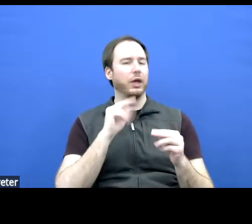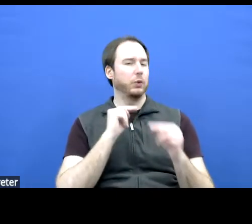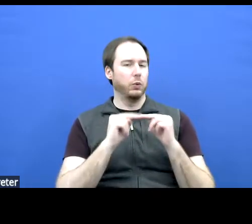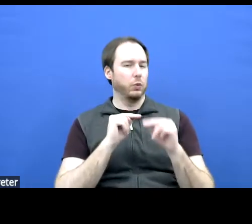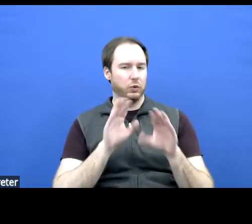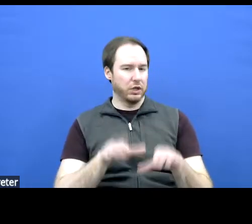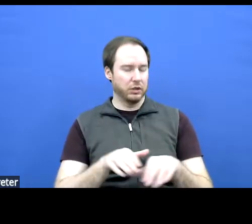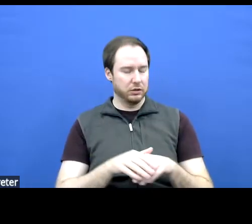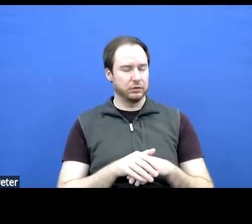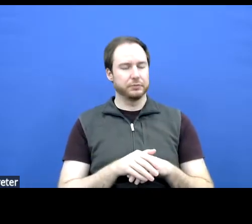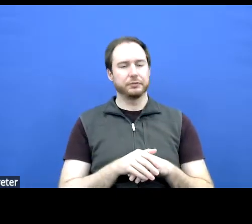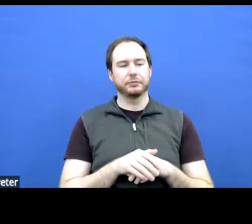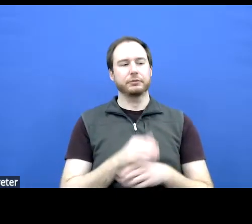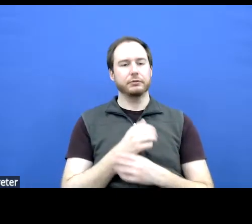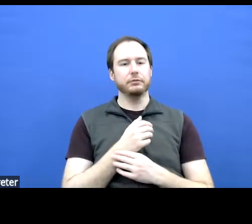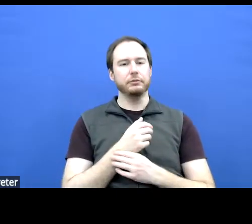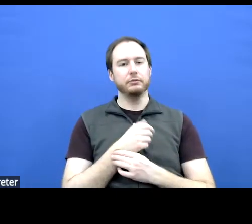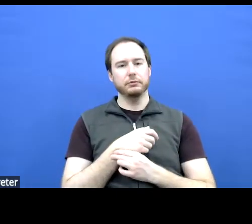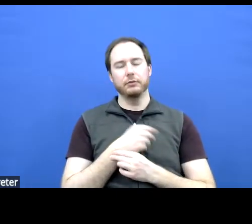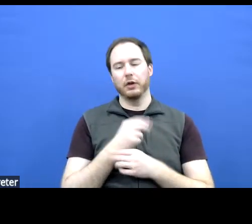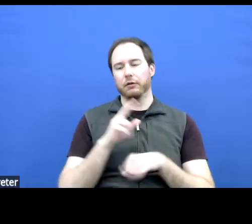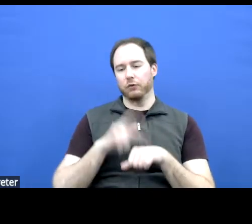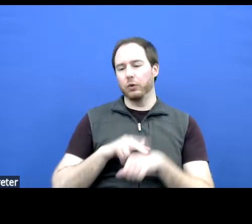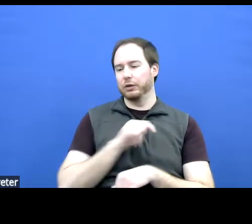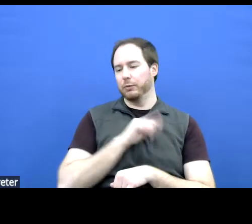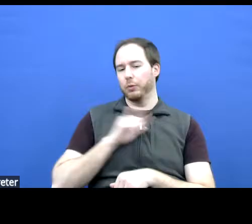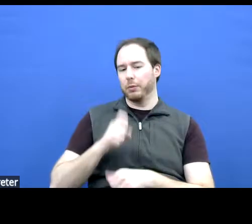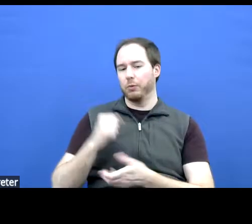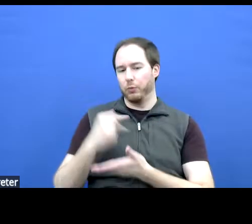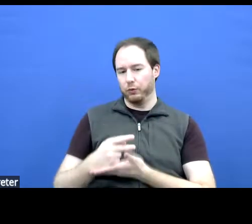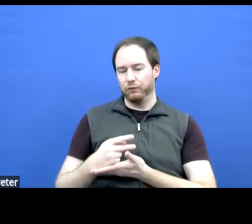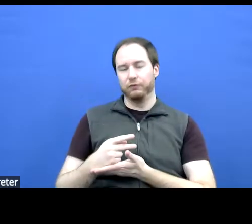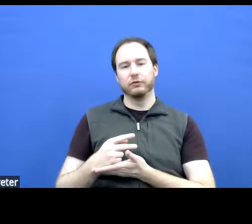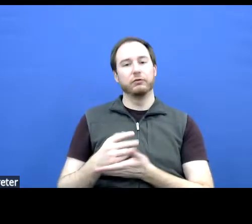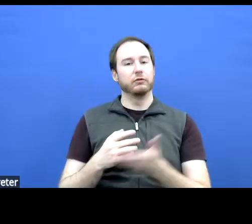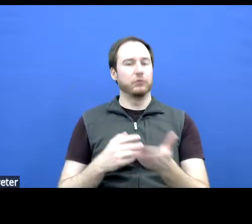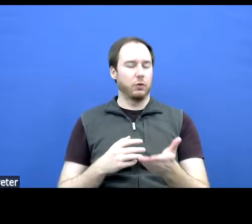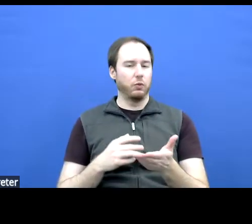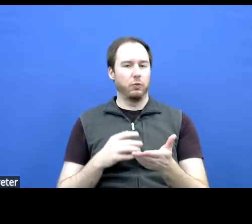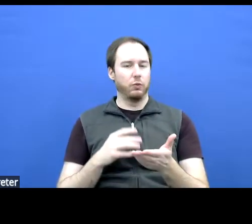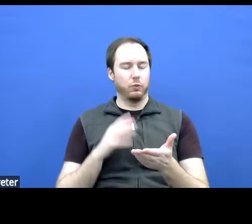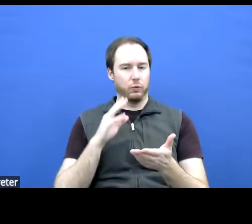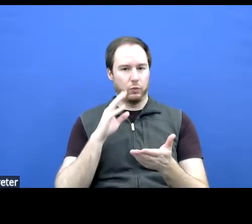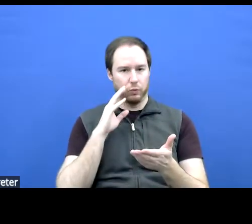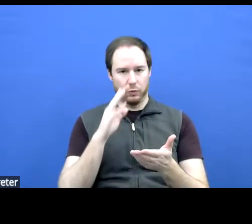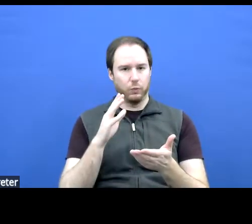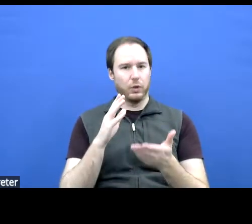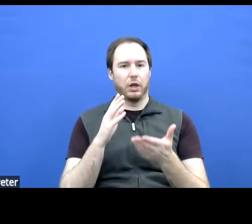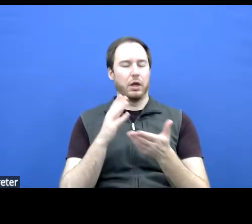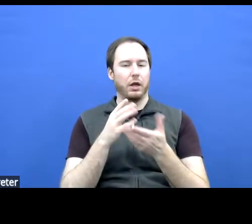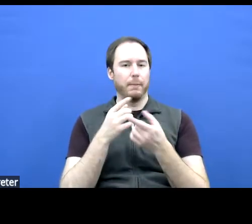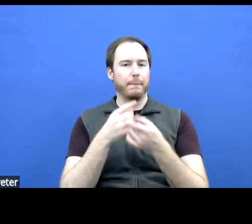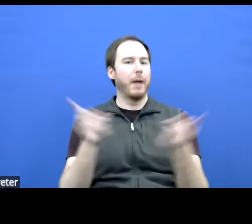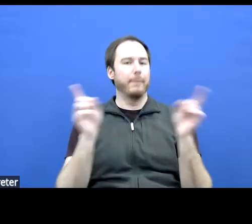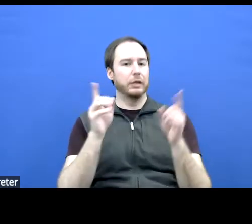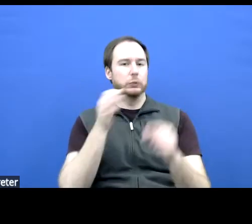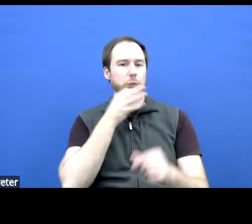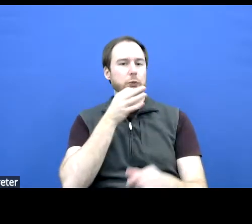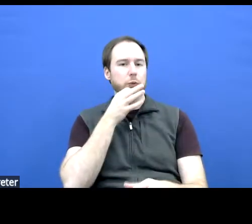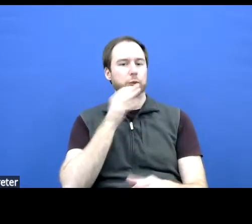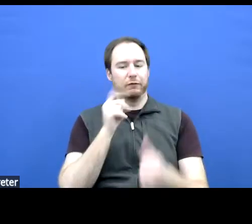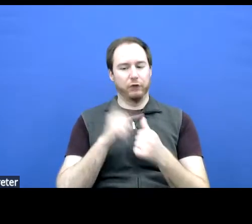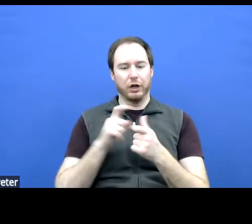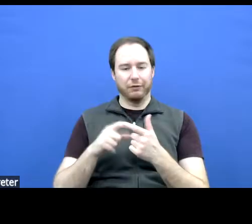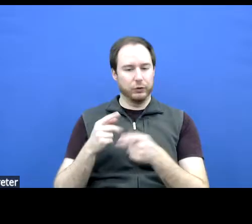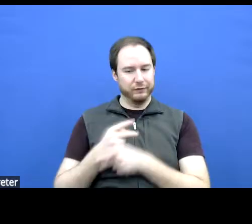that, and obviously that has to be approved by the town board. So it will all be out public. But that's, like I said, what